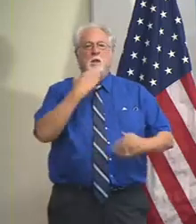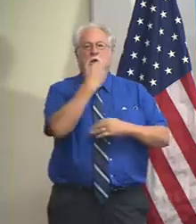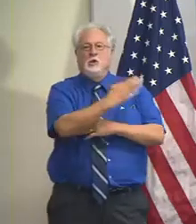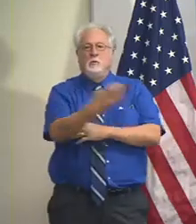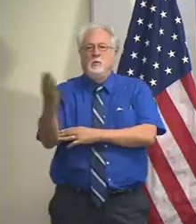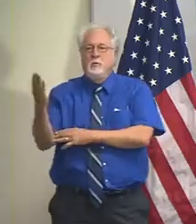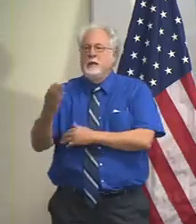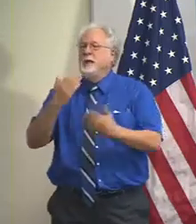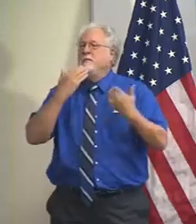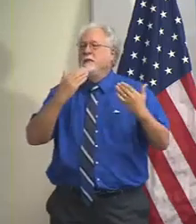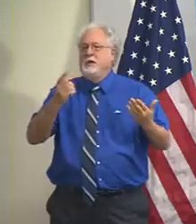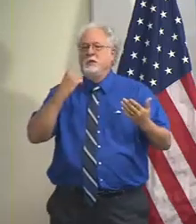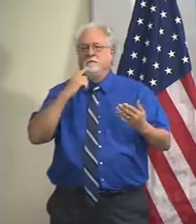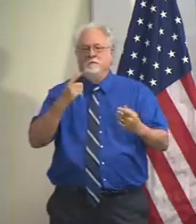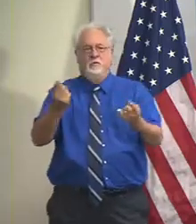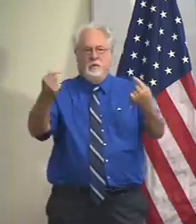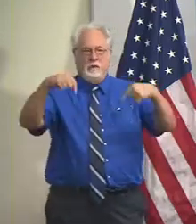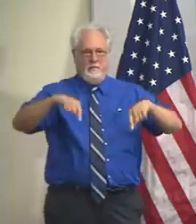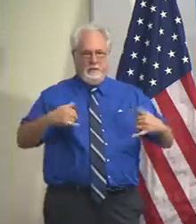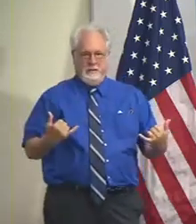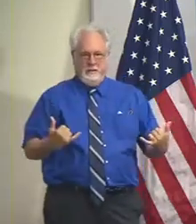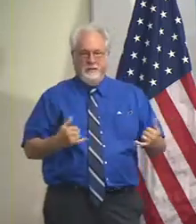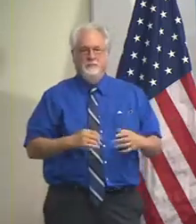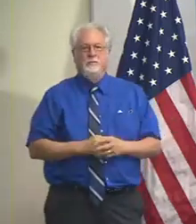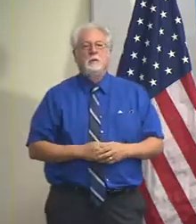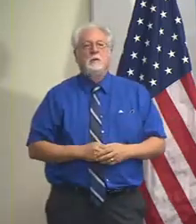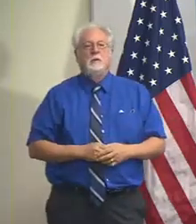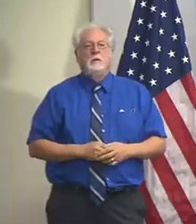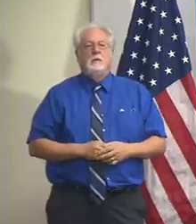Good morning, everybody, and thank you for being here today.